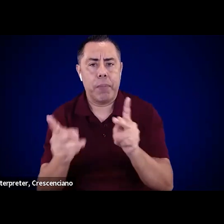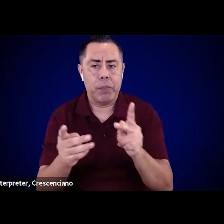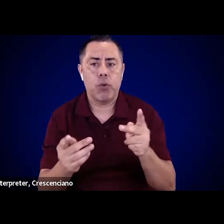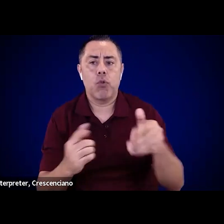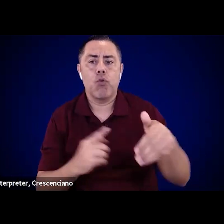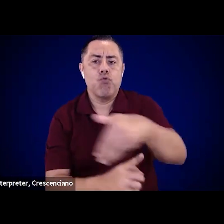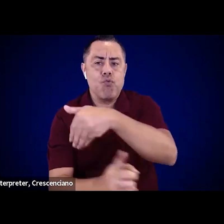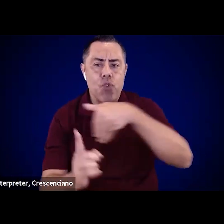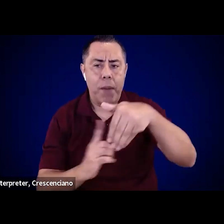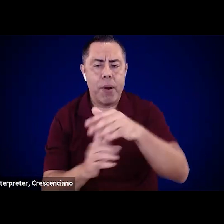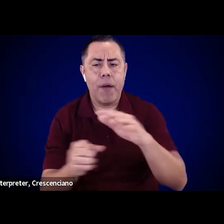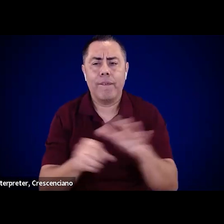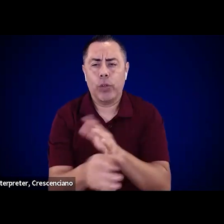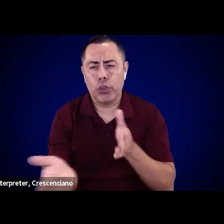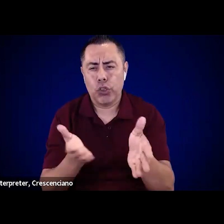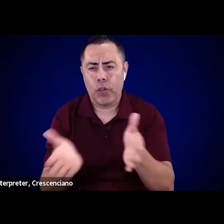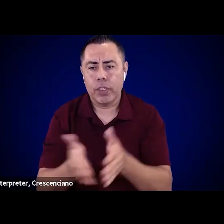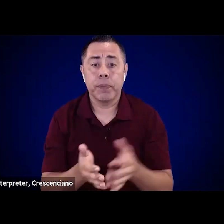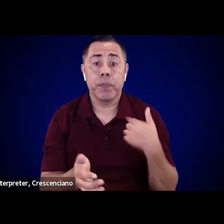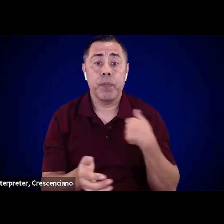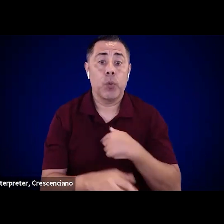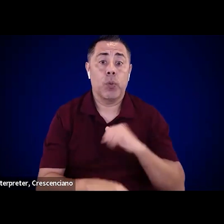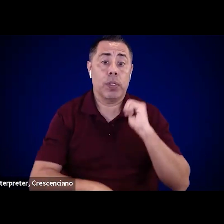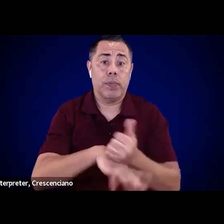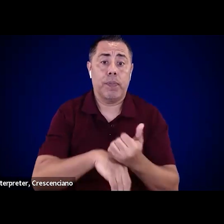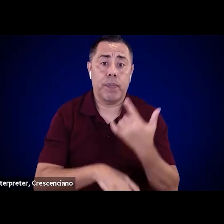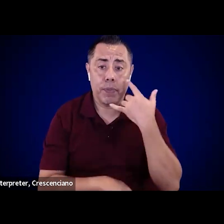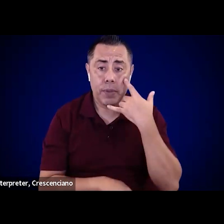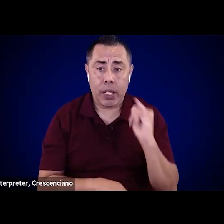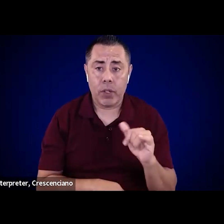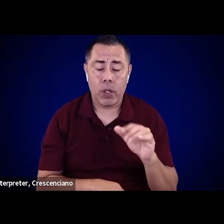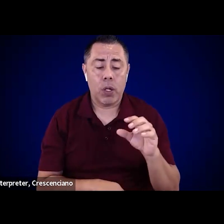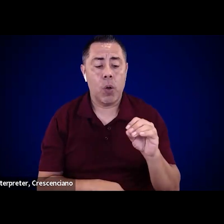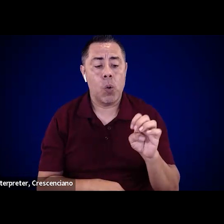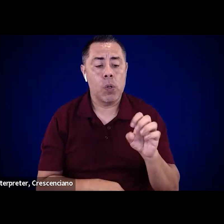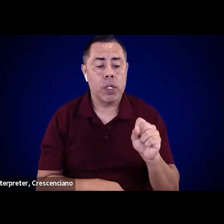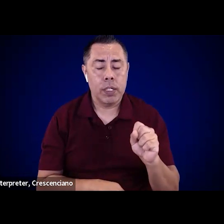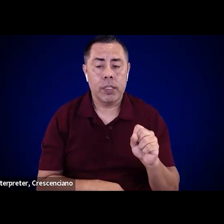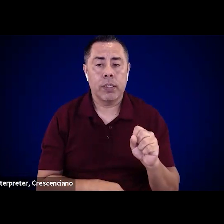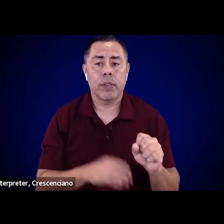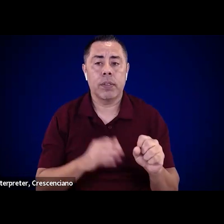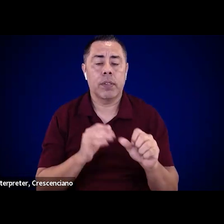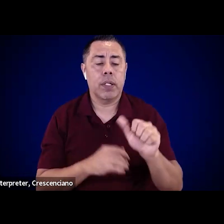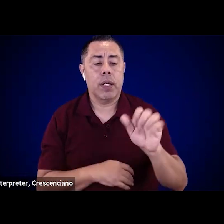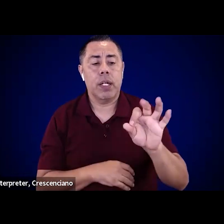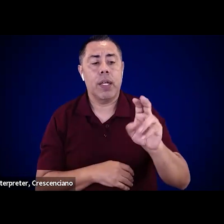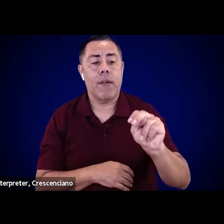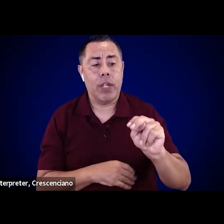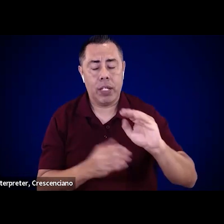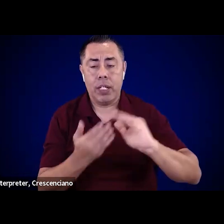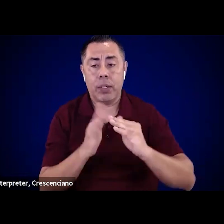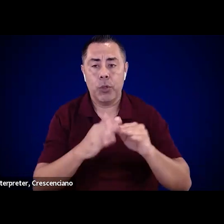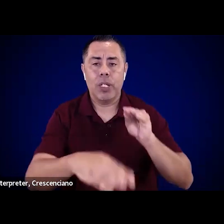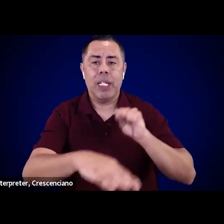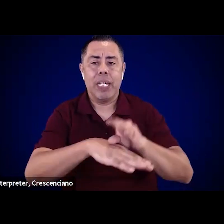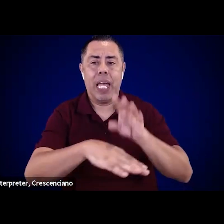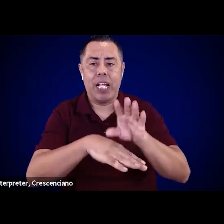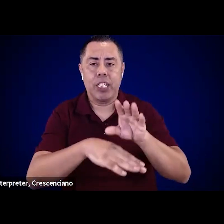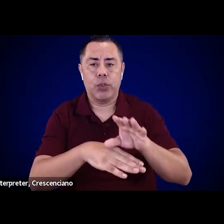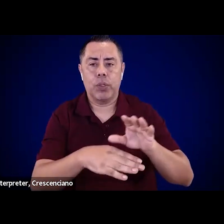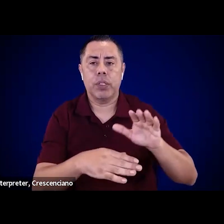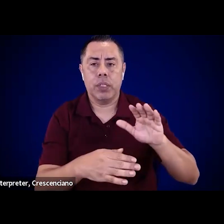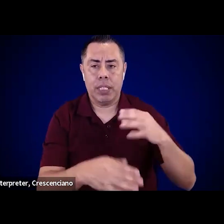We established the Cal-OES statewide AFN Community Advisory Committee to further support the principle